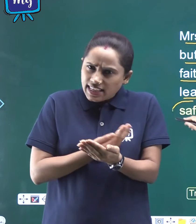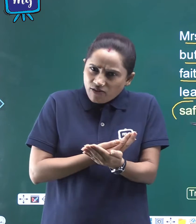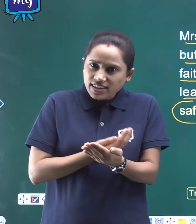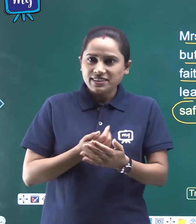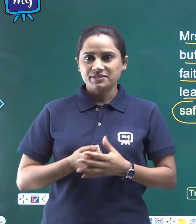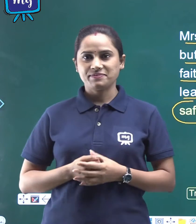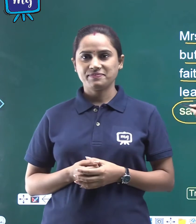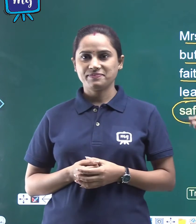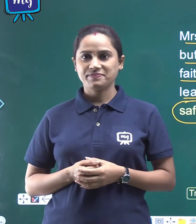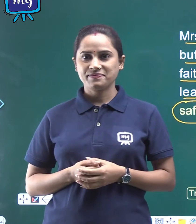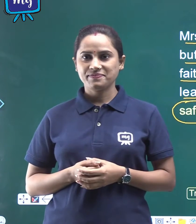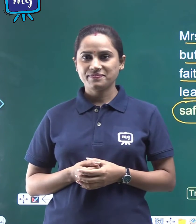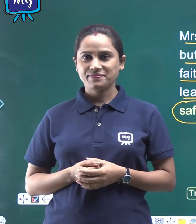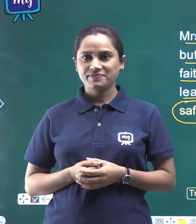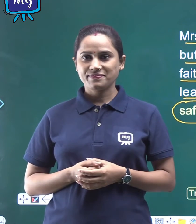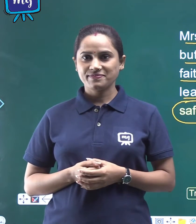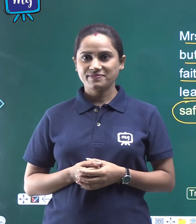safety.